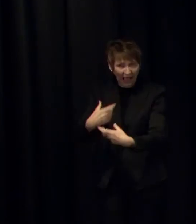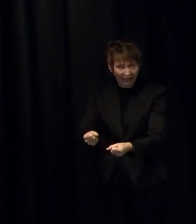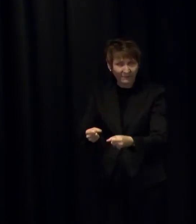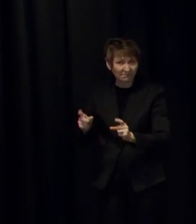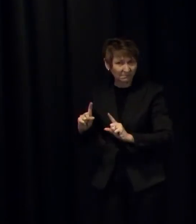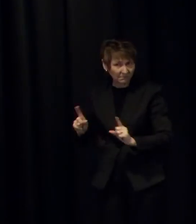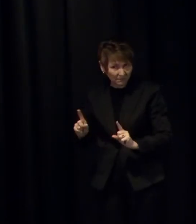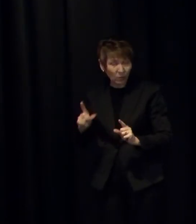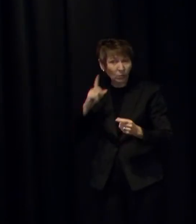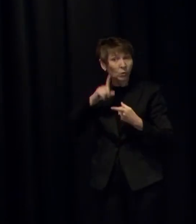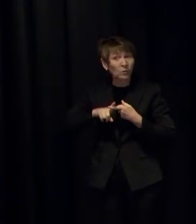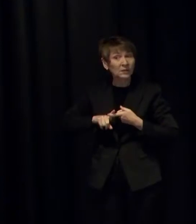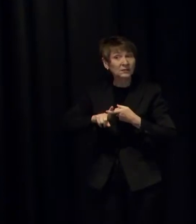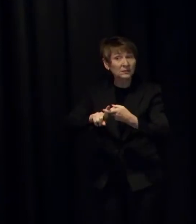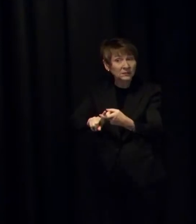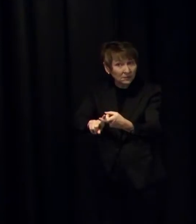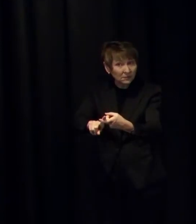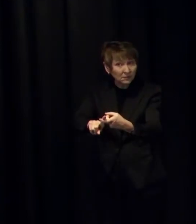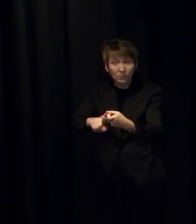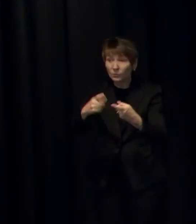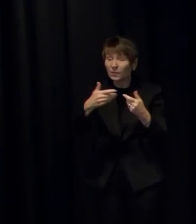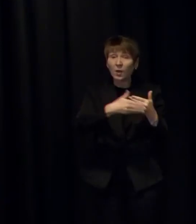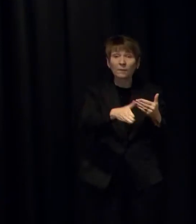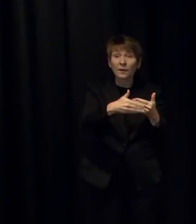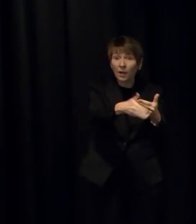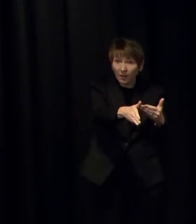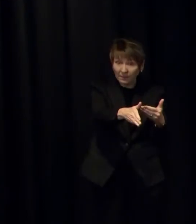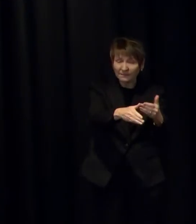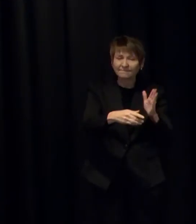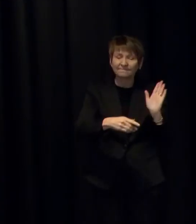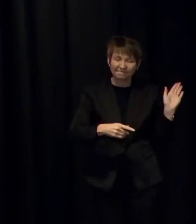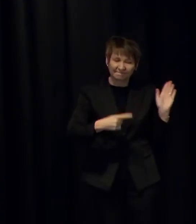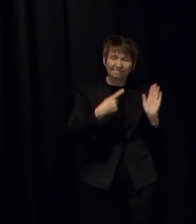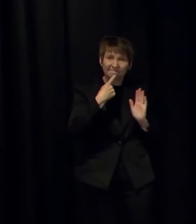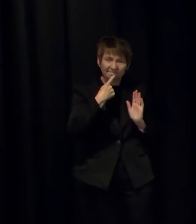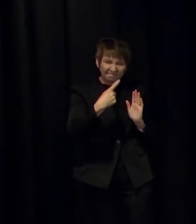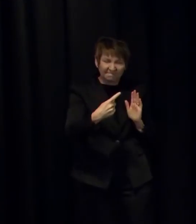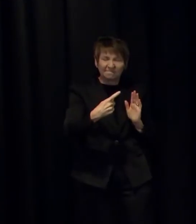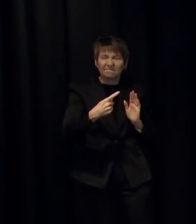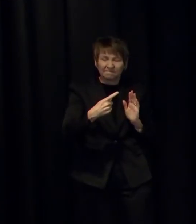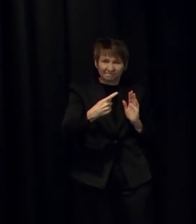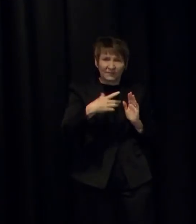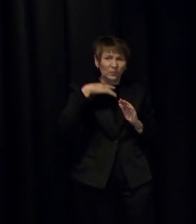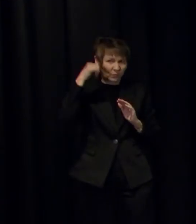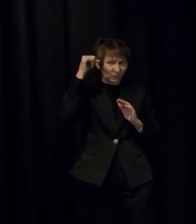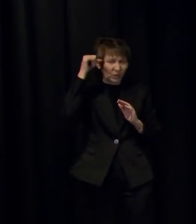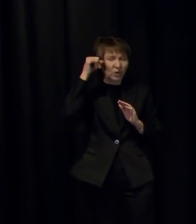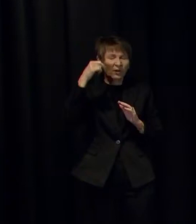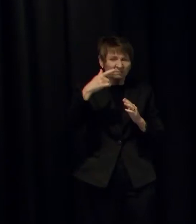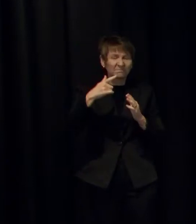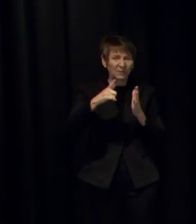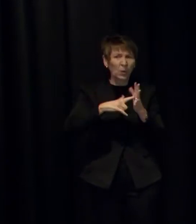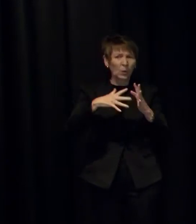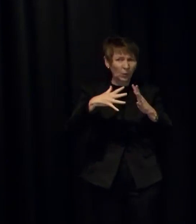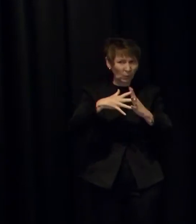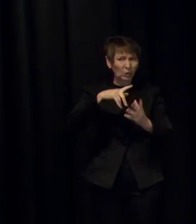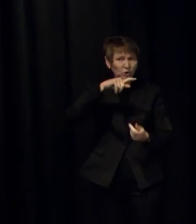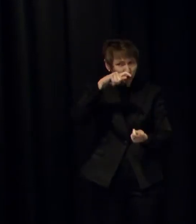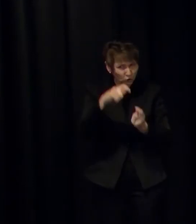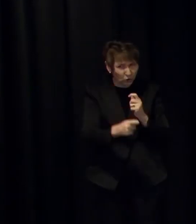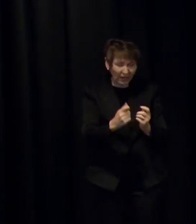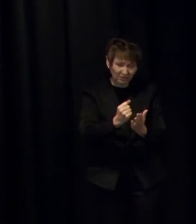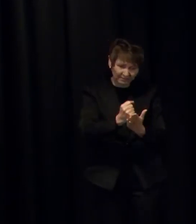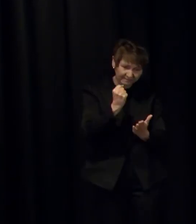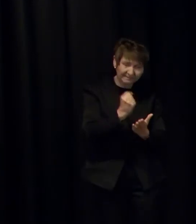Act, the state of emergency. And as you know, there is a need for us, because there's no further extensions. There's a need for us to rewrite that act